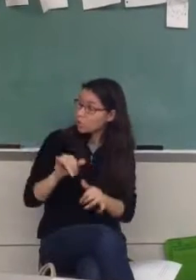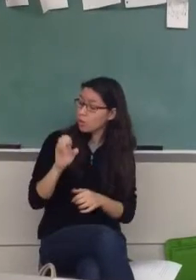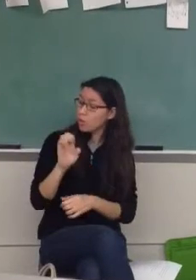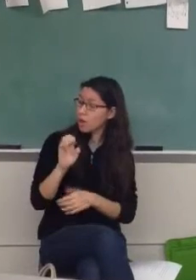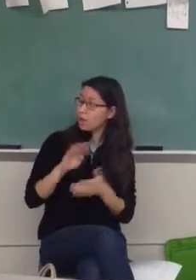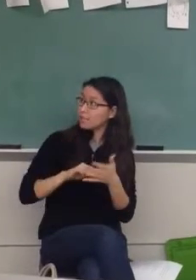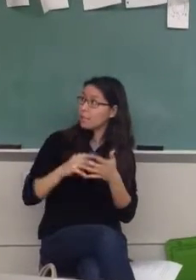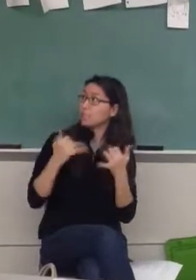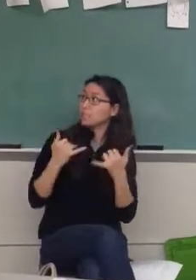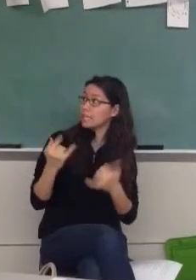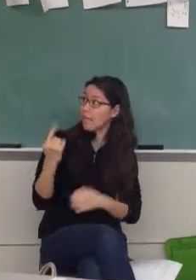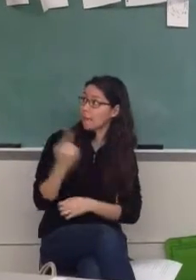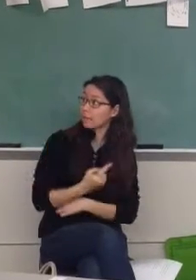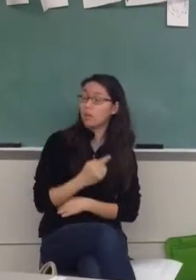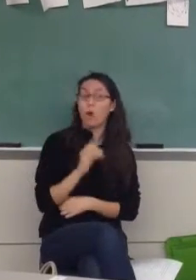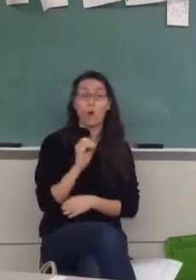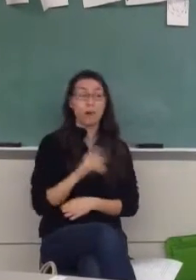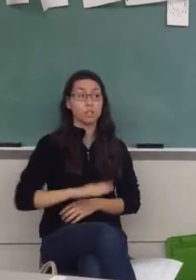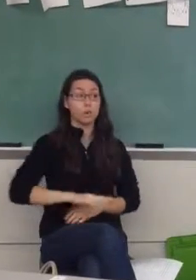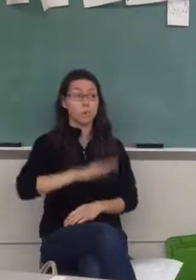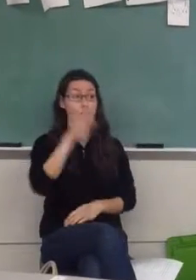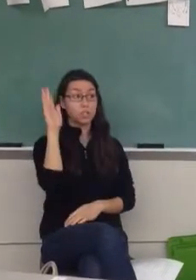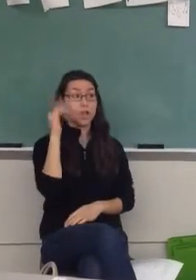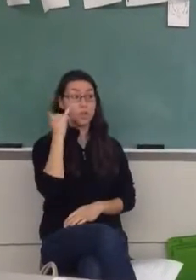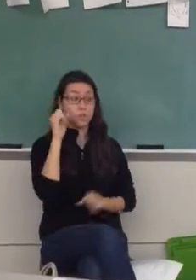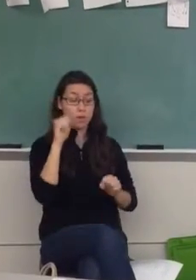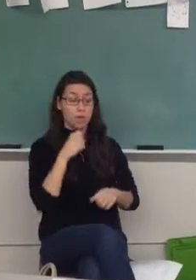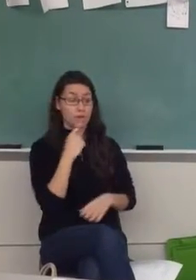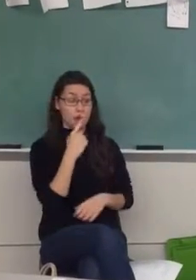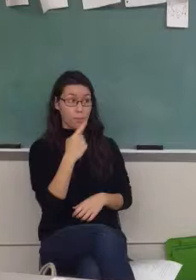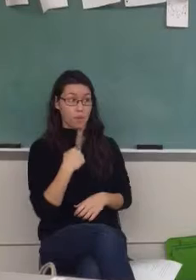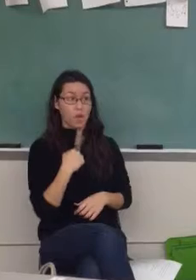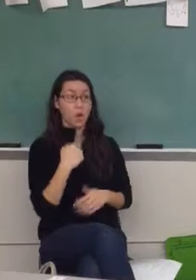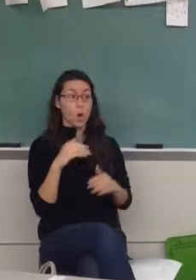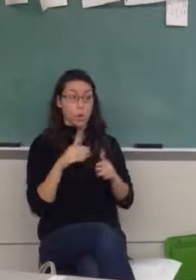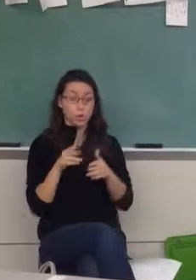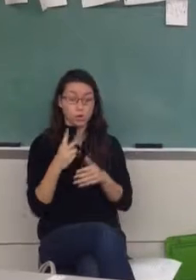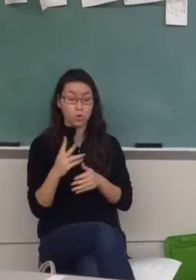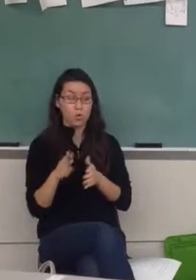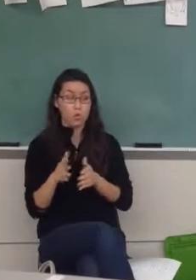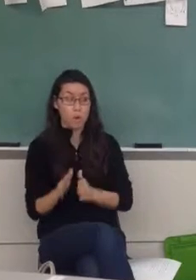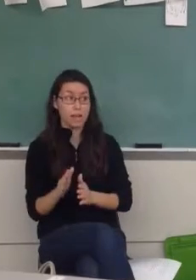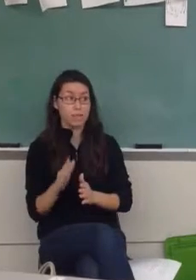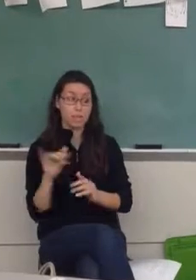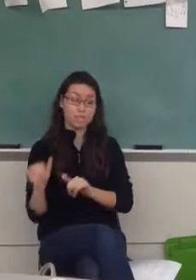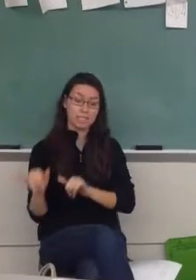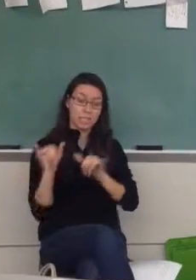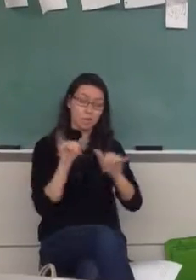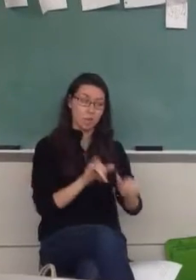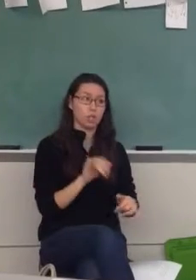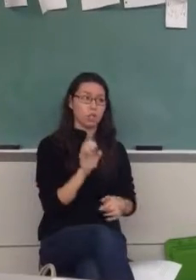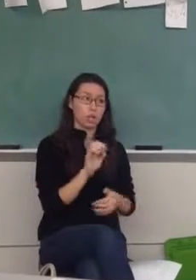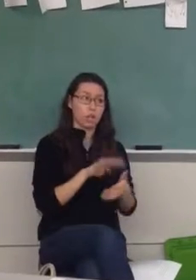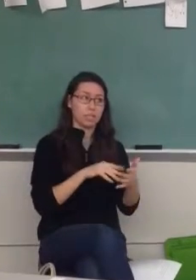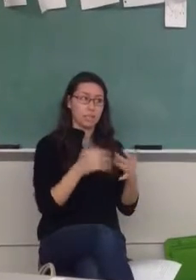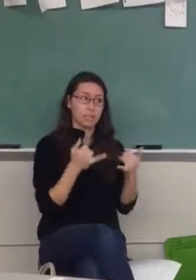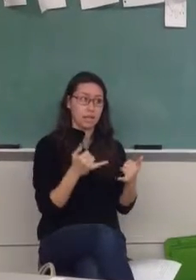raise your hand if you can tell me some ways it is similar to the periodic table we use today. What? It has the atomic number. It has atomic numbers, yes? Has